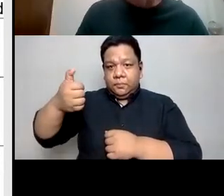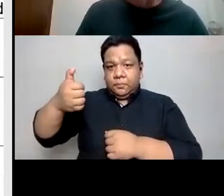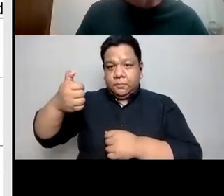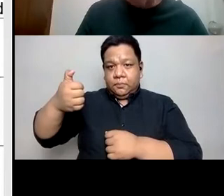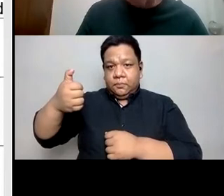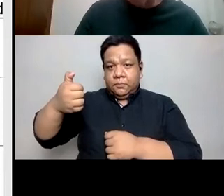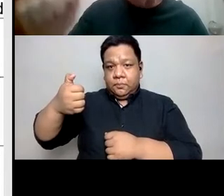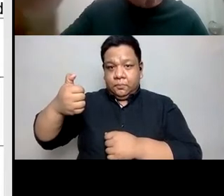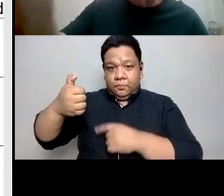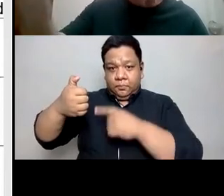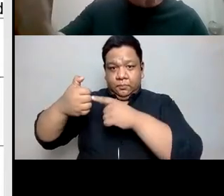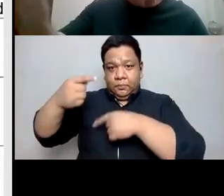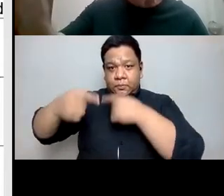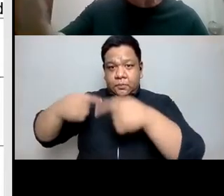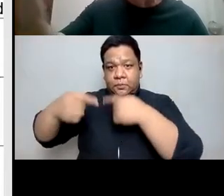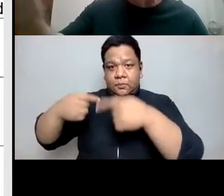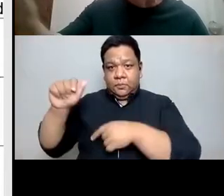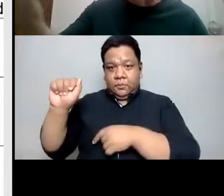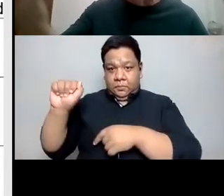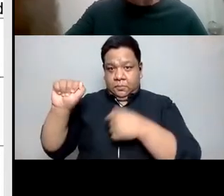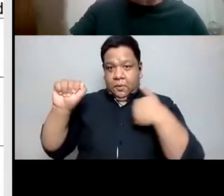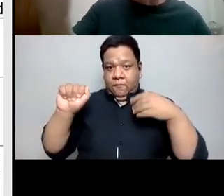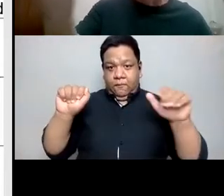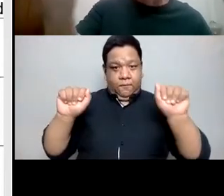does that sign have this hand shape?